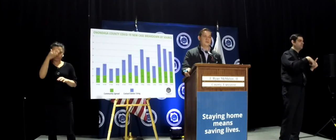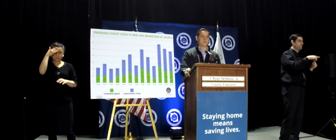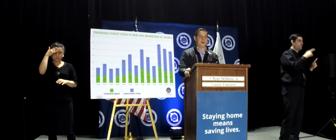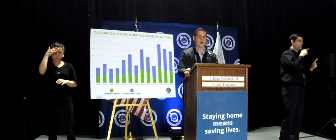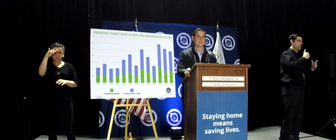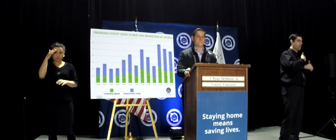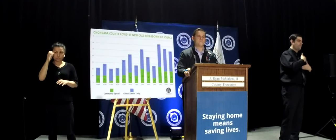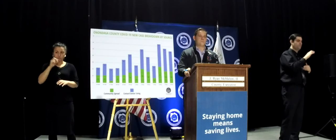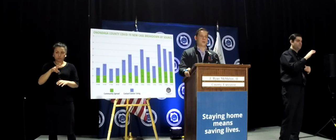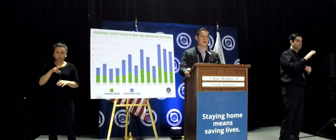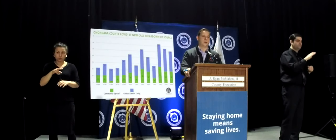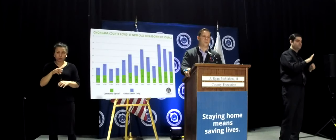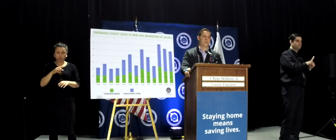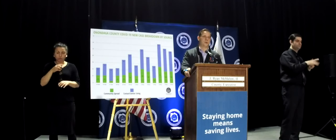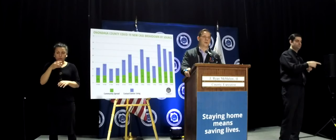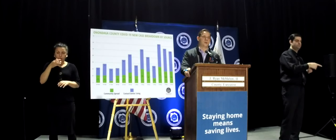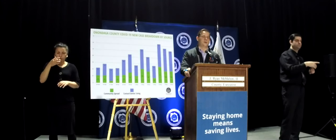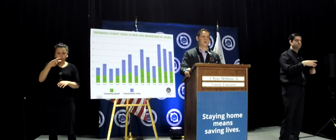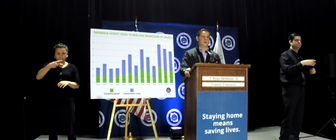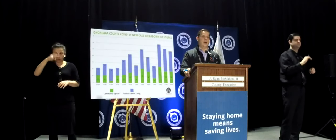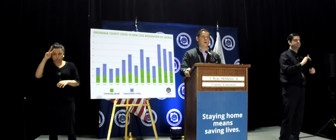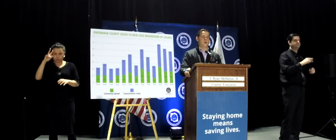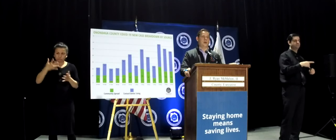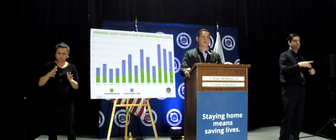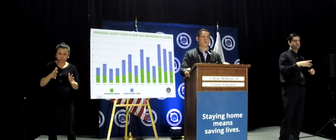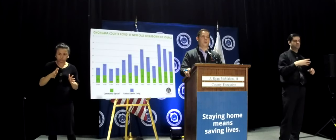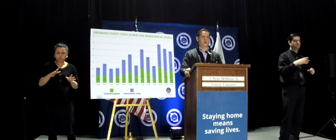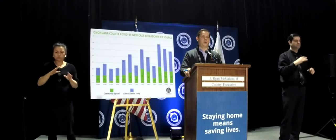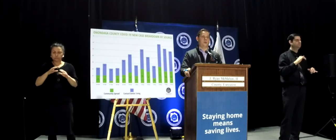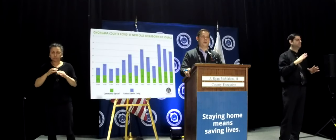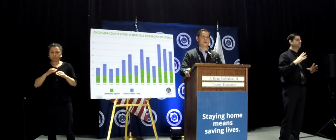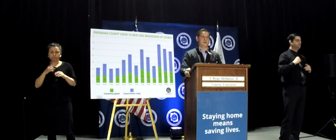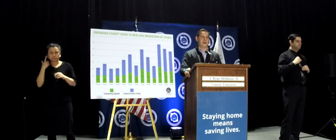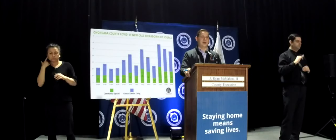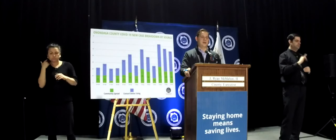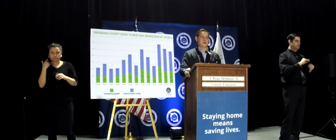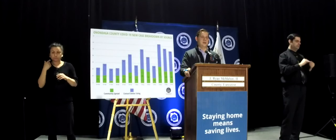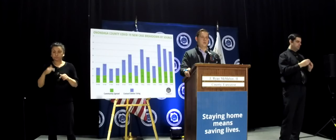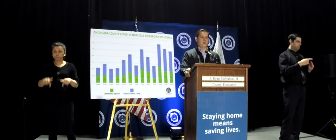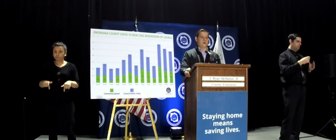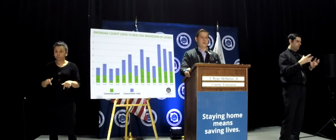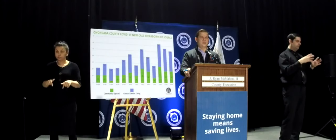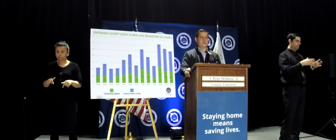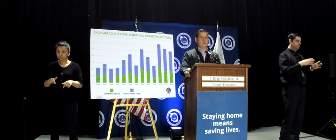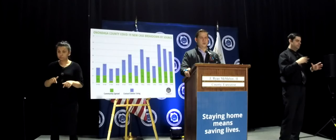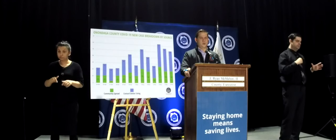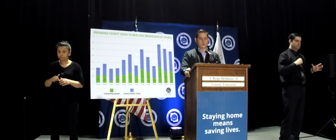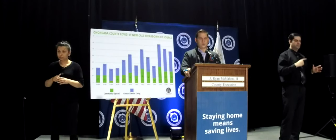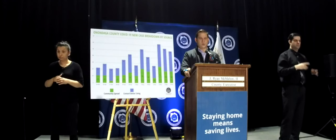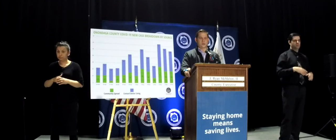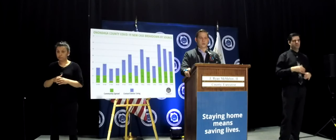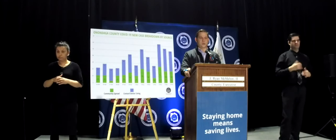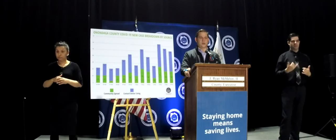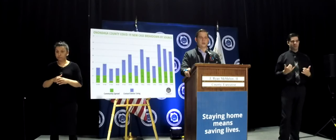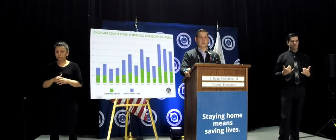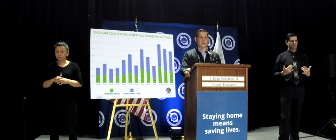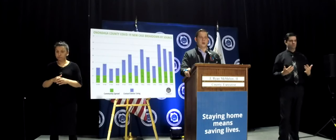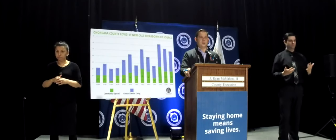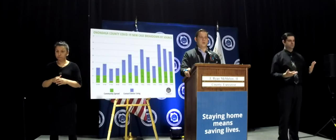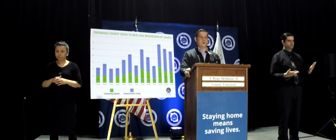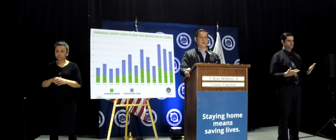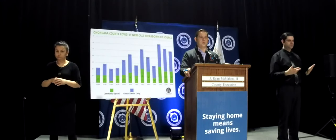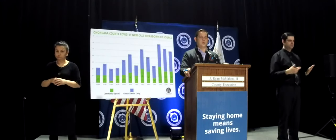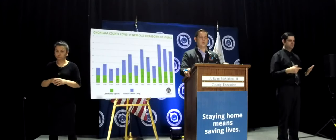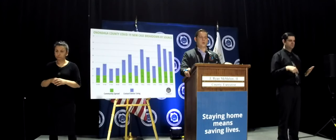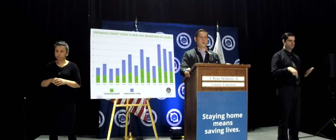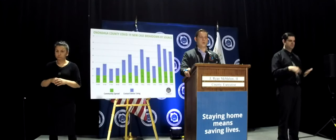You accept that, but now we're at the point with this that we're in week 2 to week 3